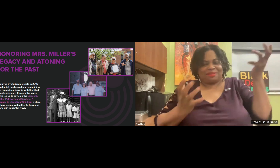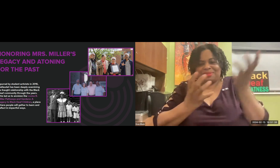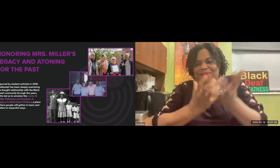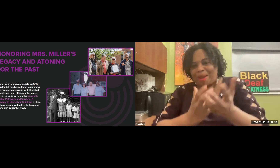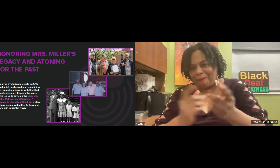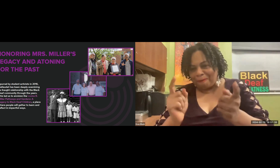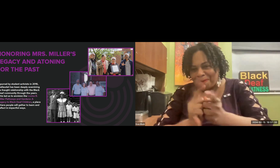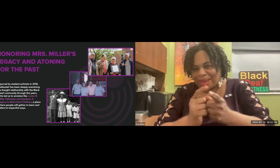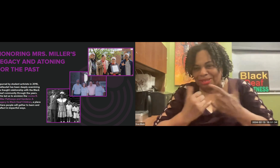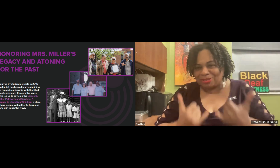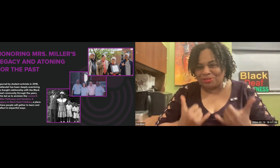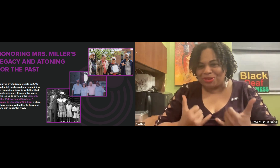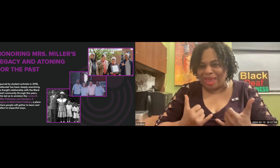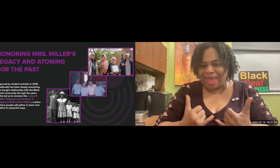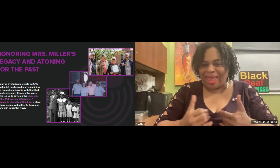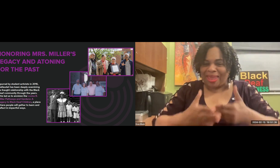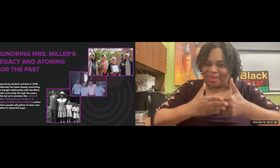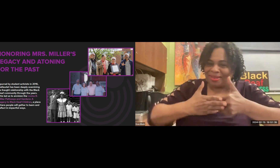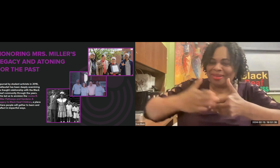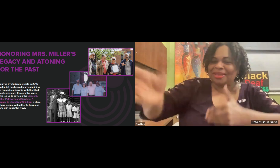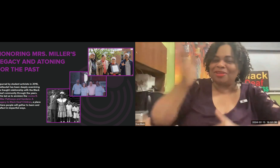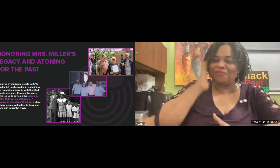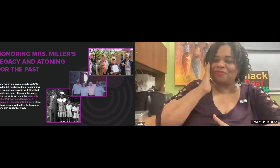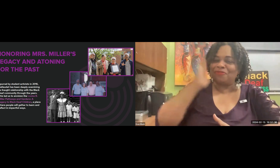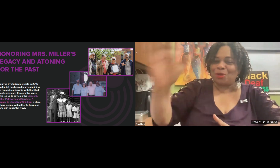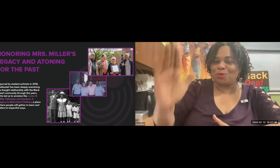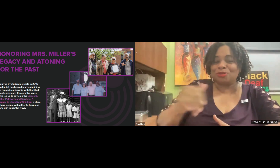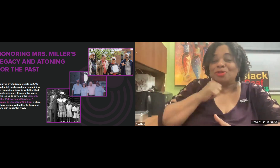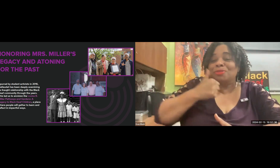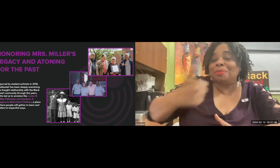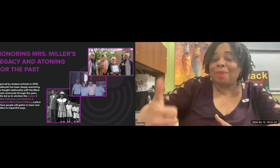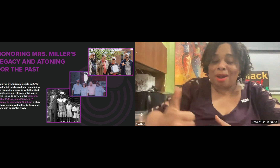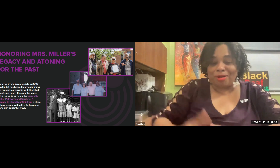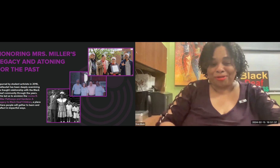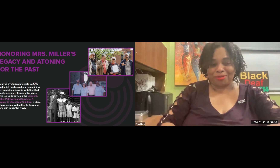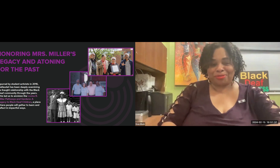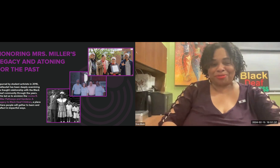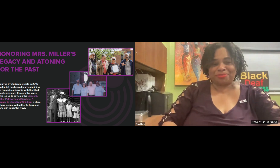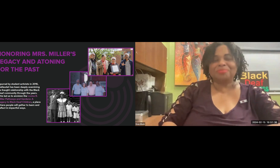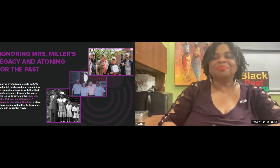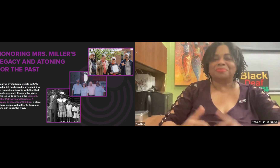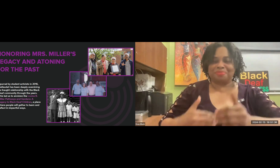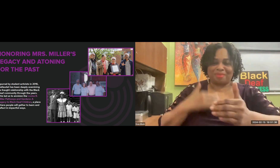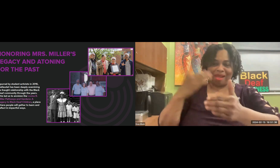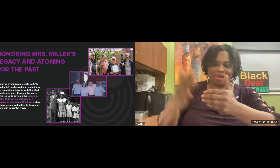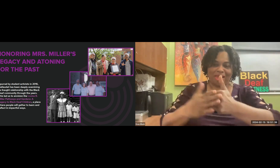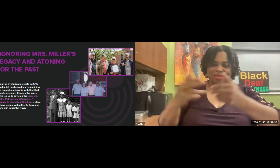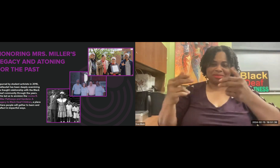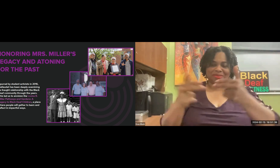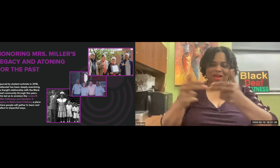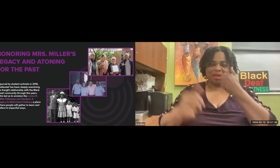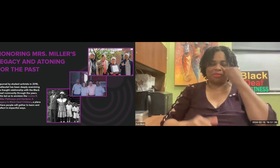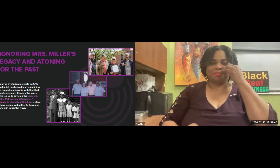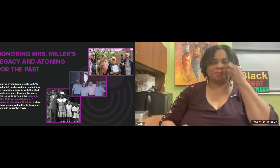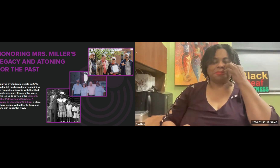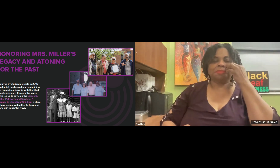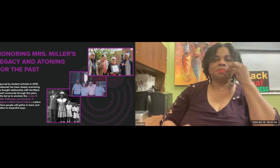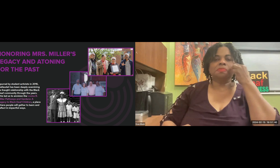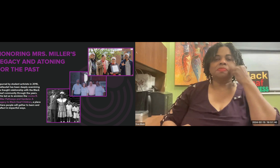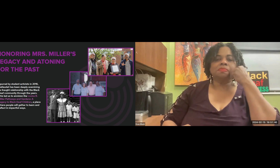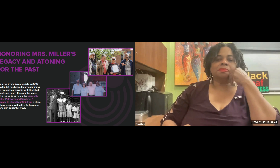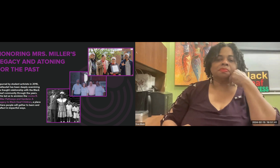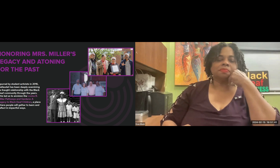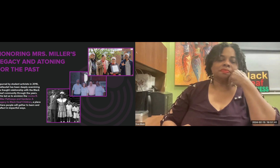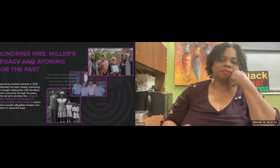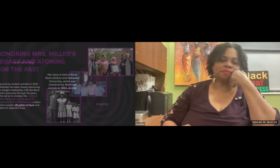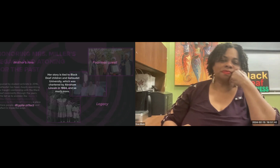everywhere. And so we see us now honoring Mrs. Miller's legacy and atoning for the past in the hope of